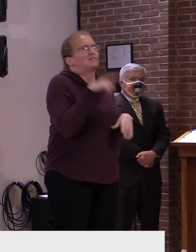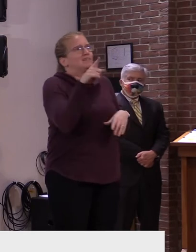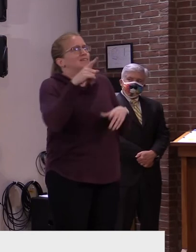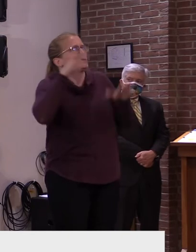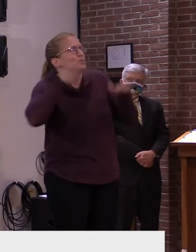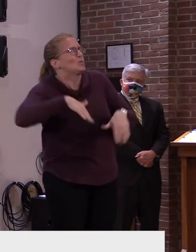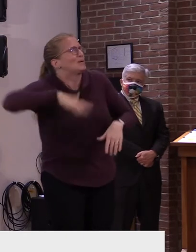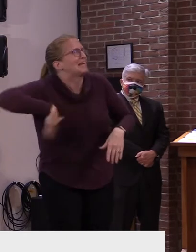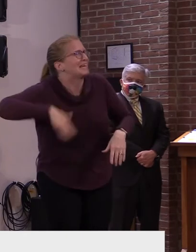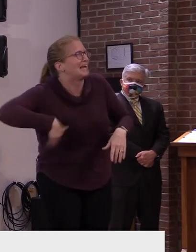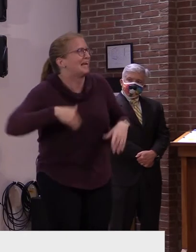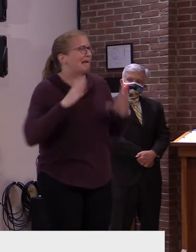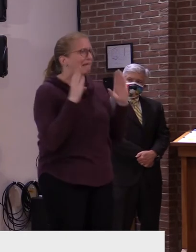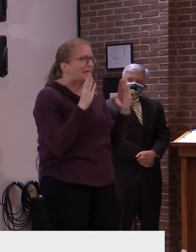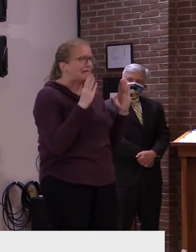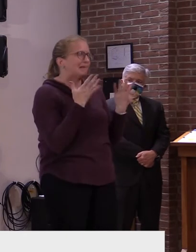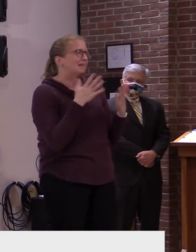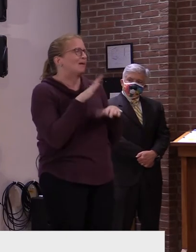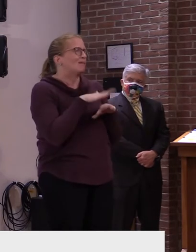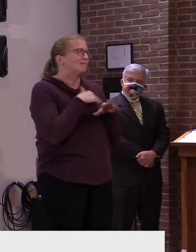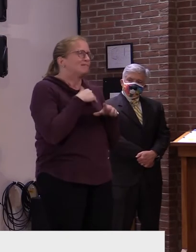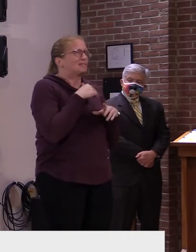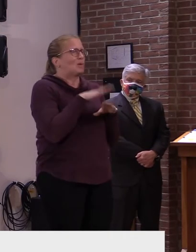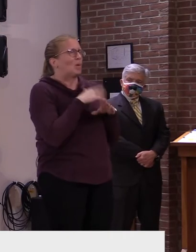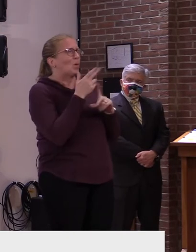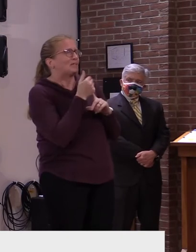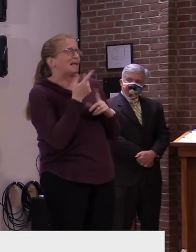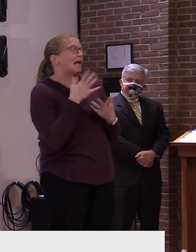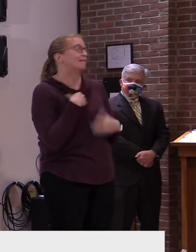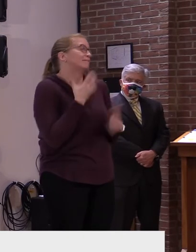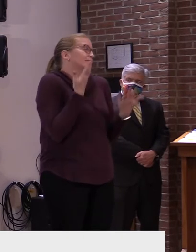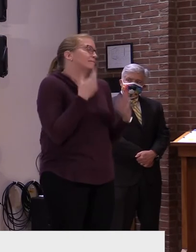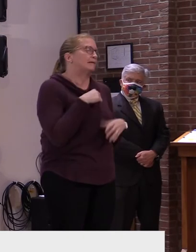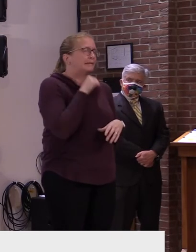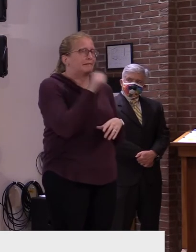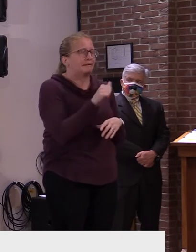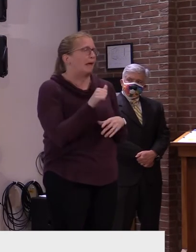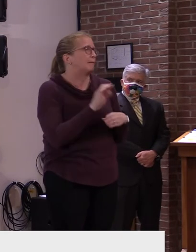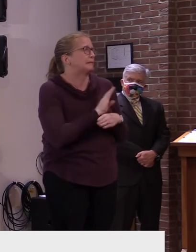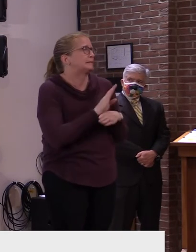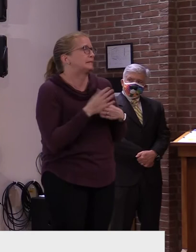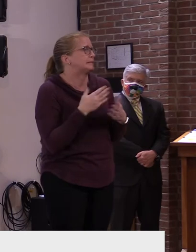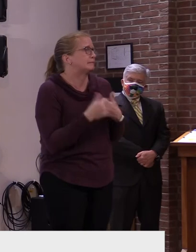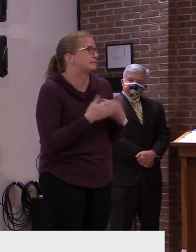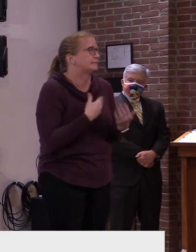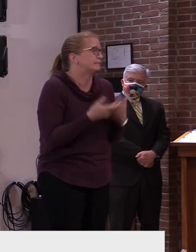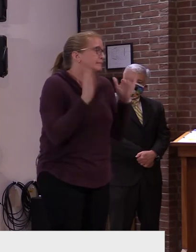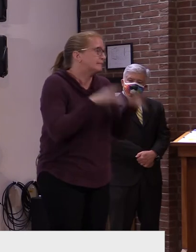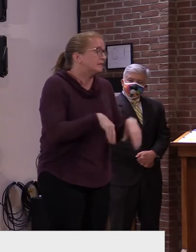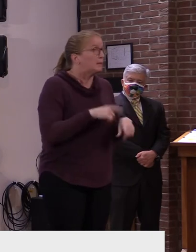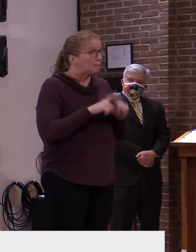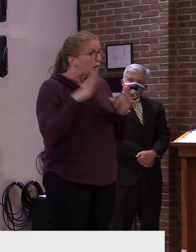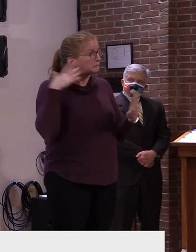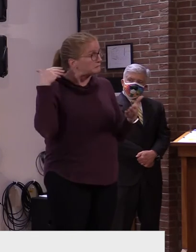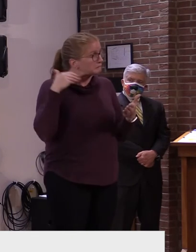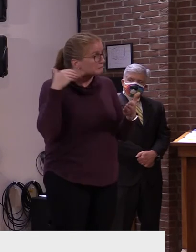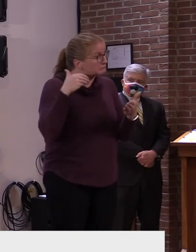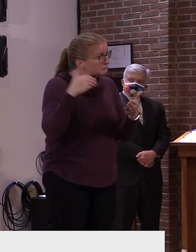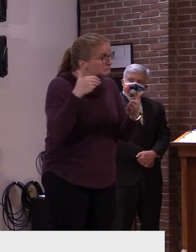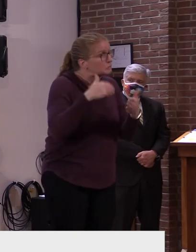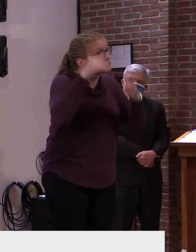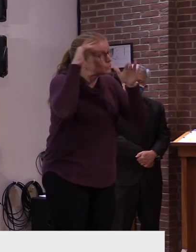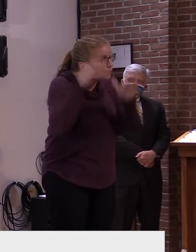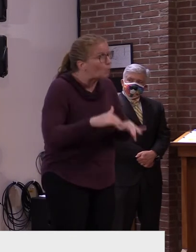uh maybe we can get to a point when in january uh when things start to to get a little bit more